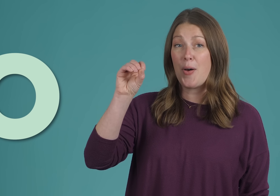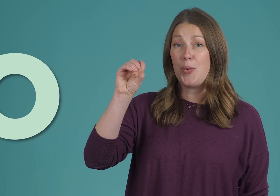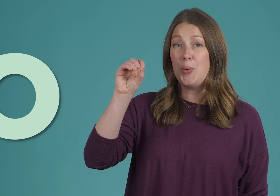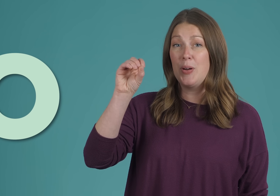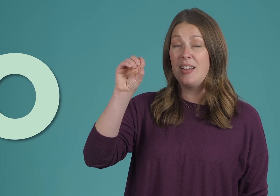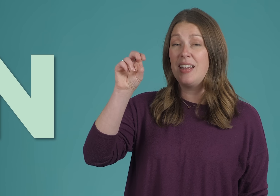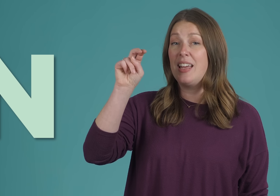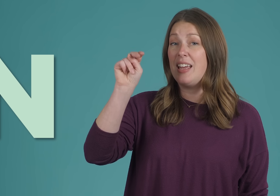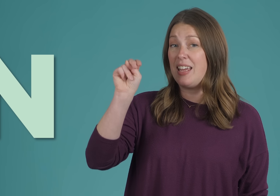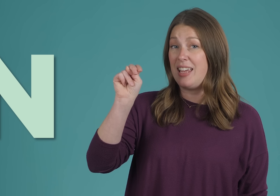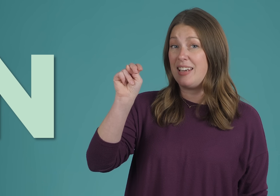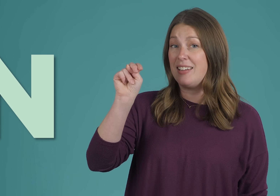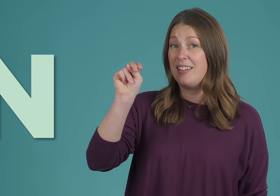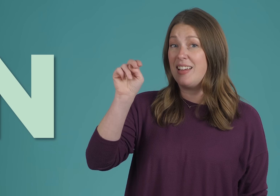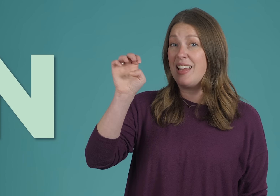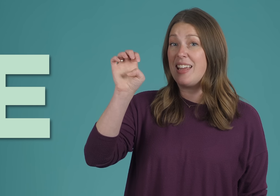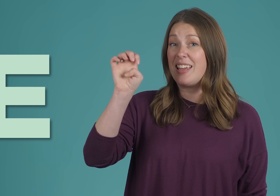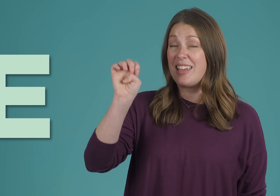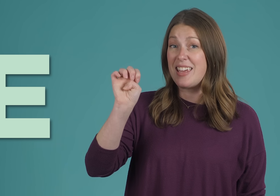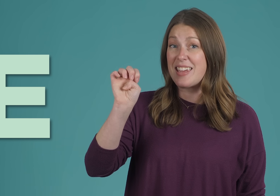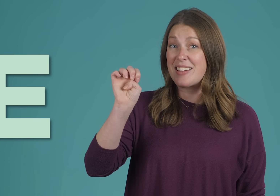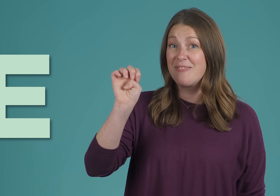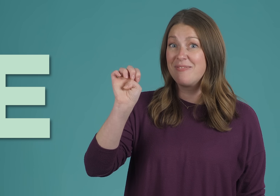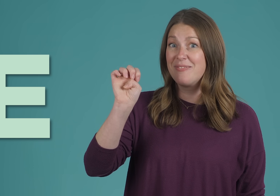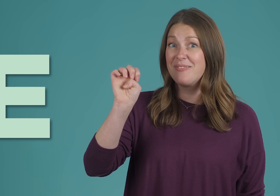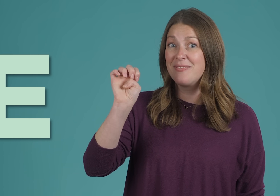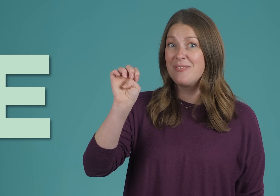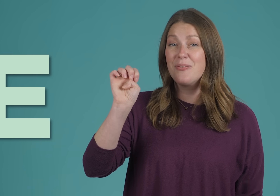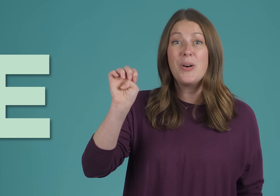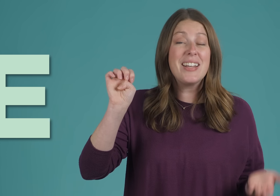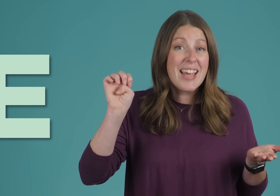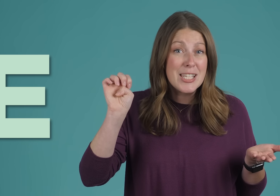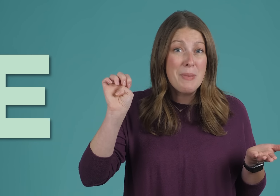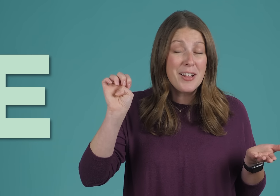O, N, E. What did that spell?